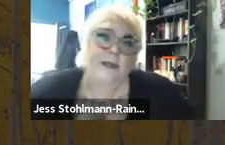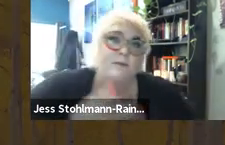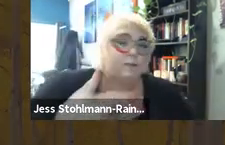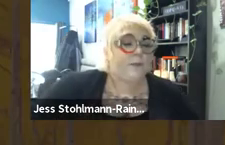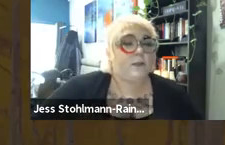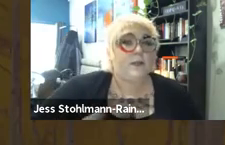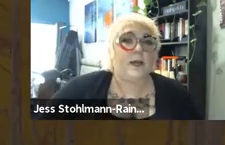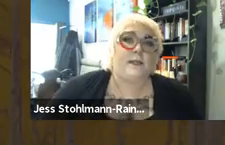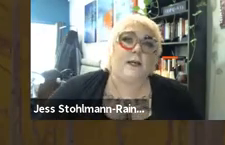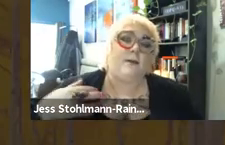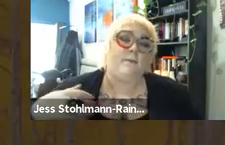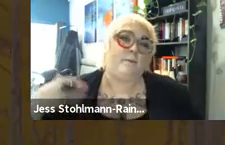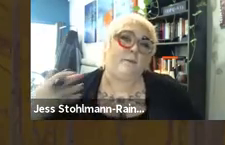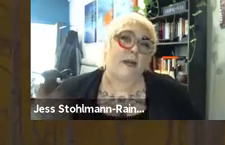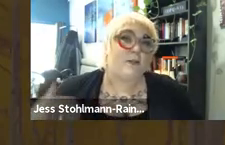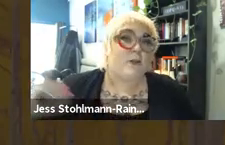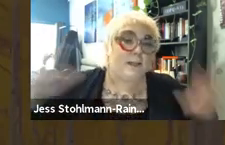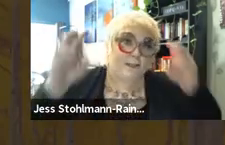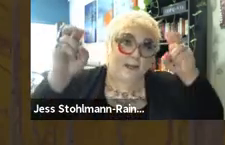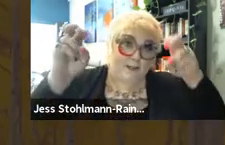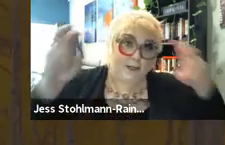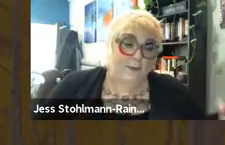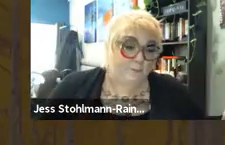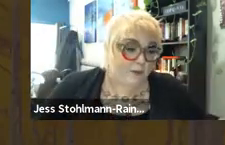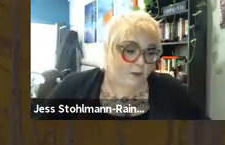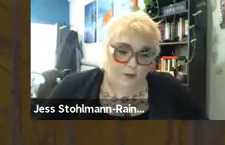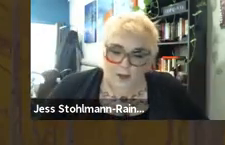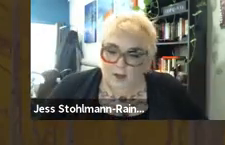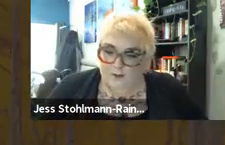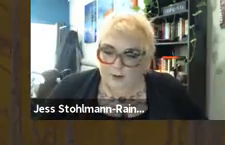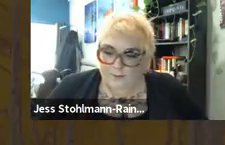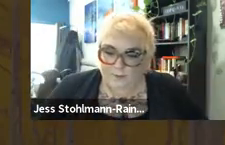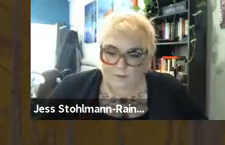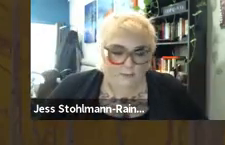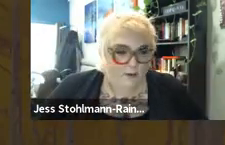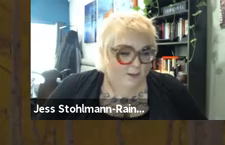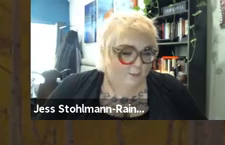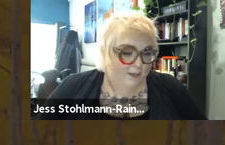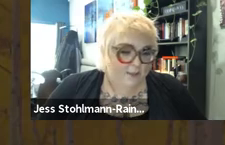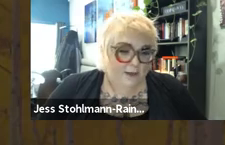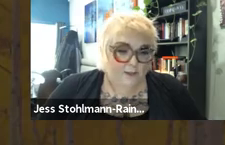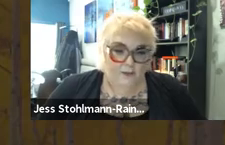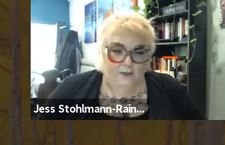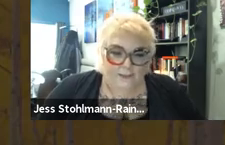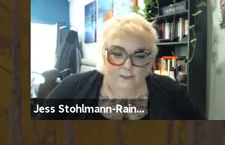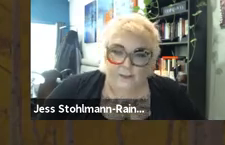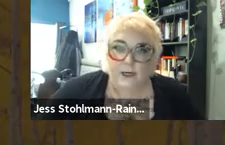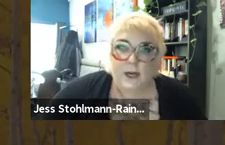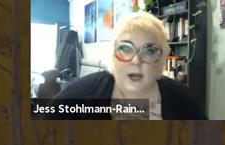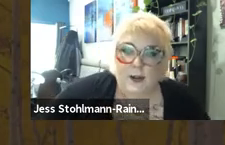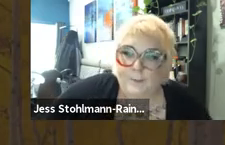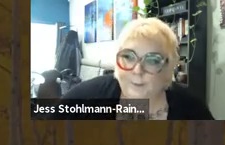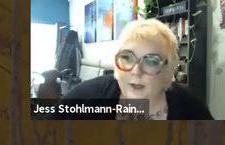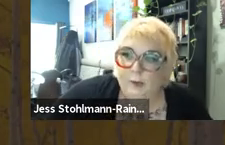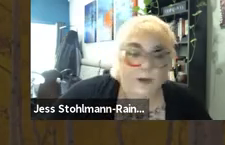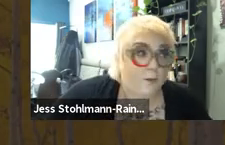um because it was built on the idea that dangerous dangerous people um are people with experiencing mental health crisis which